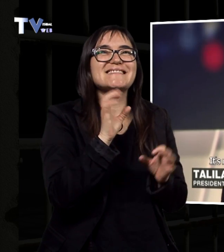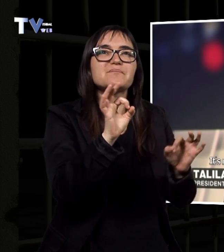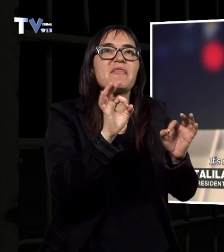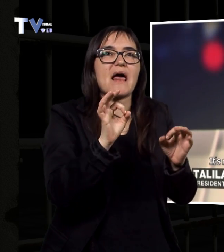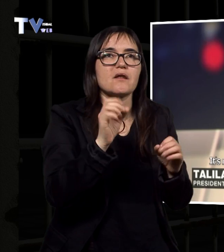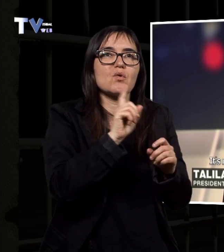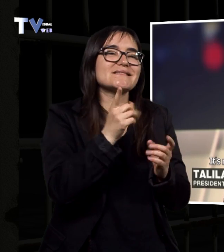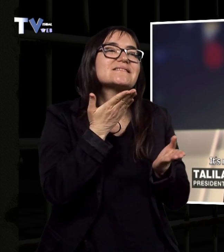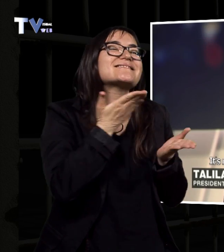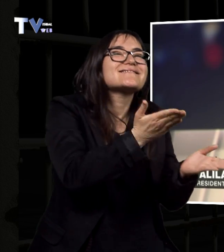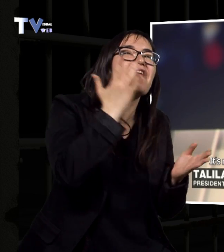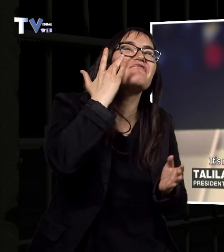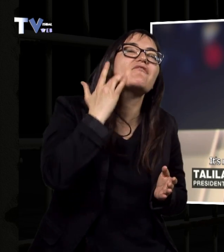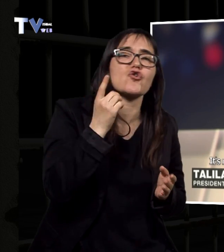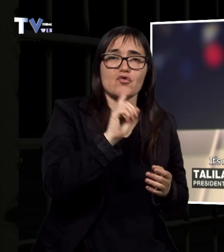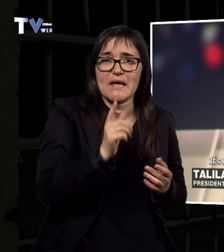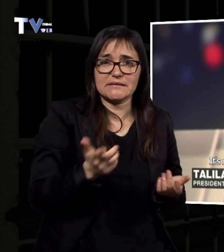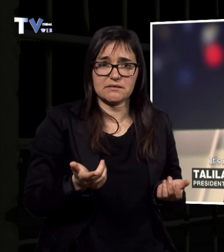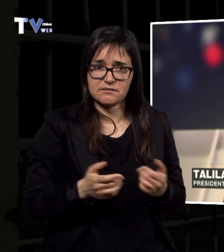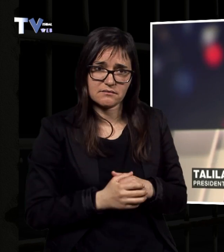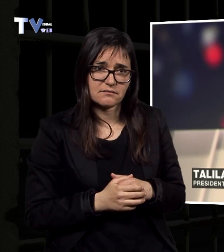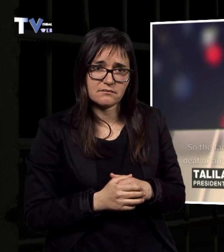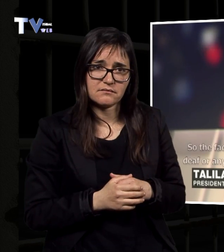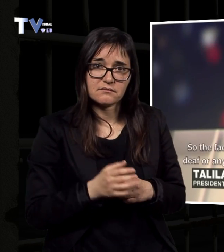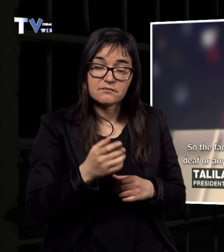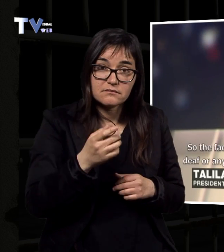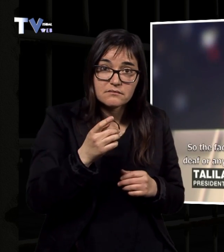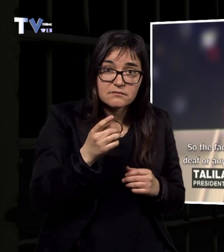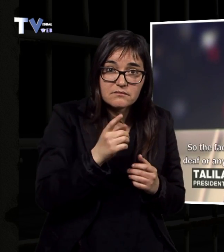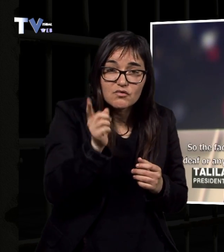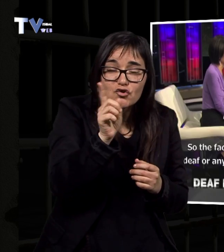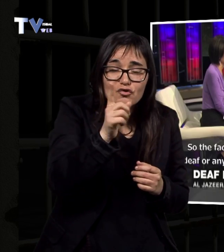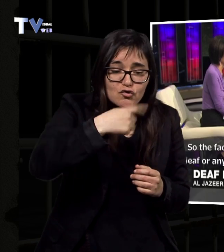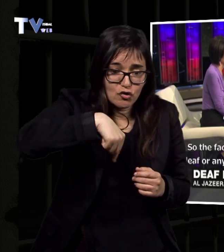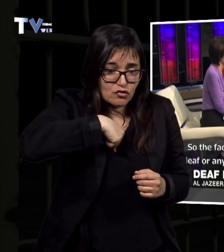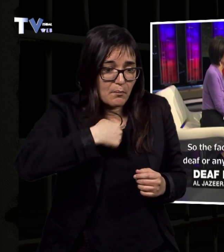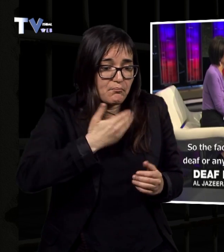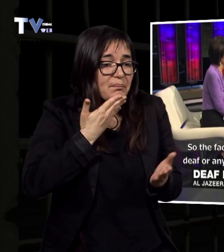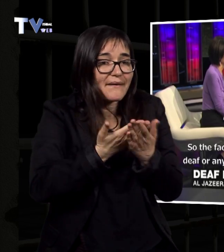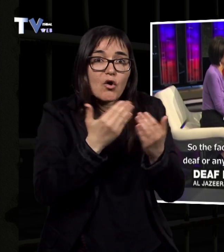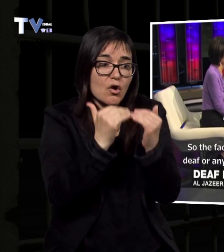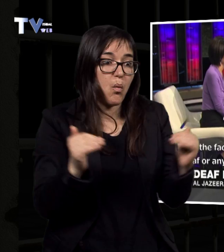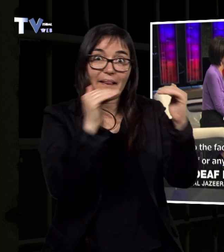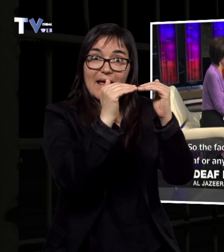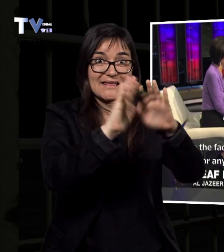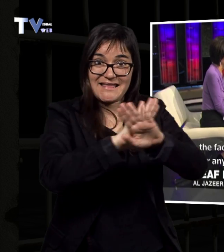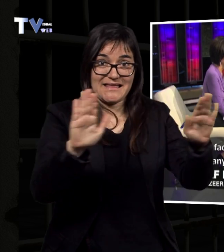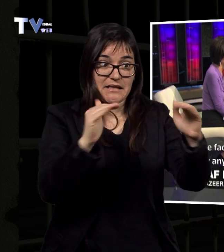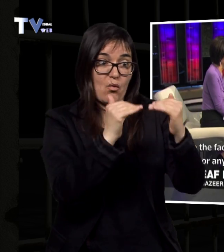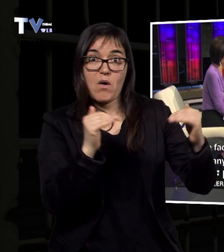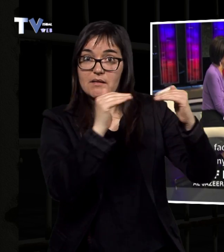things like that. It's not that. What we're asking for is equality. So the fact that a deaf person can go into a prison, a deaf or any other